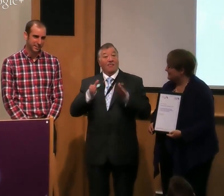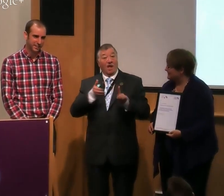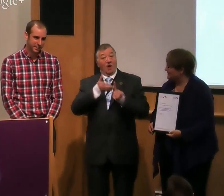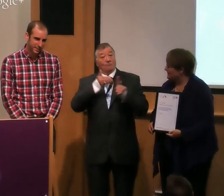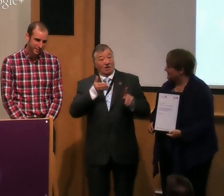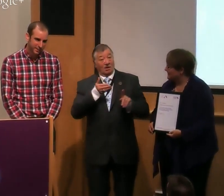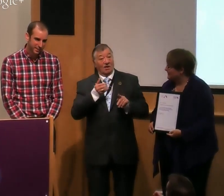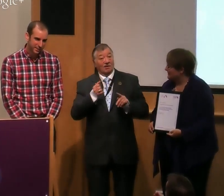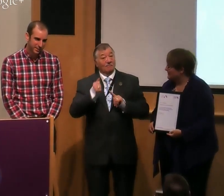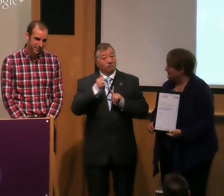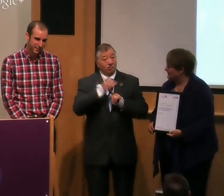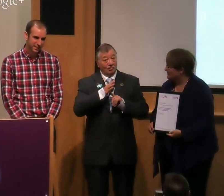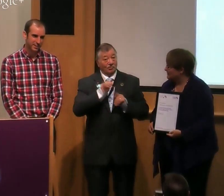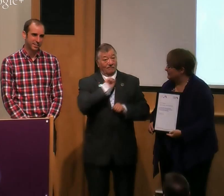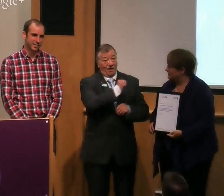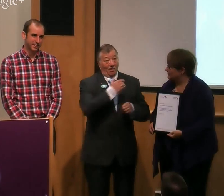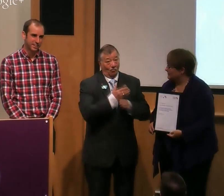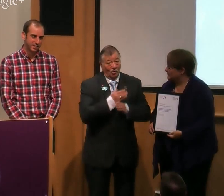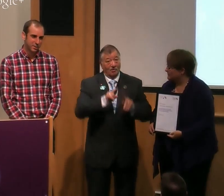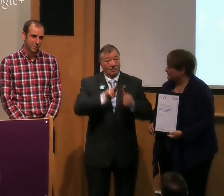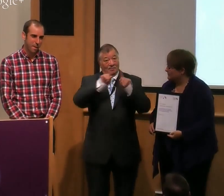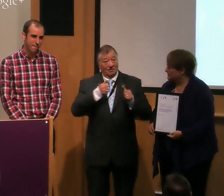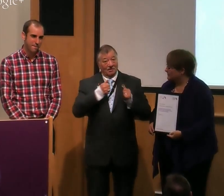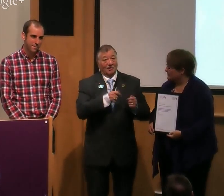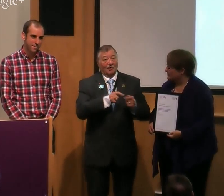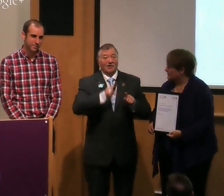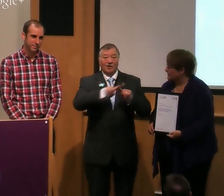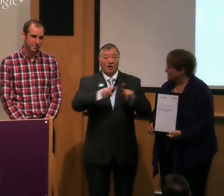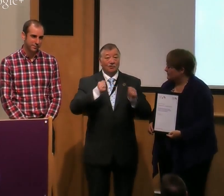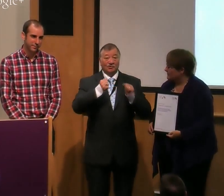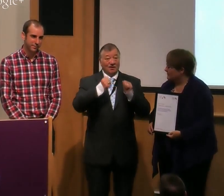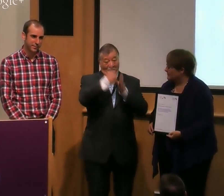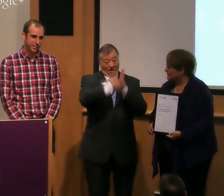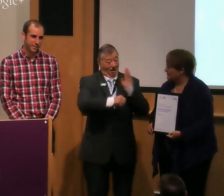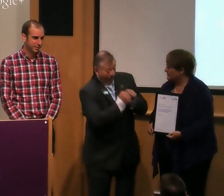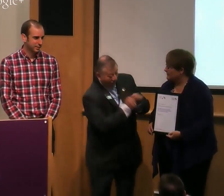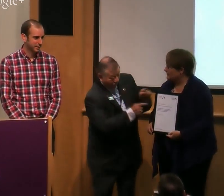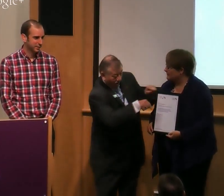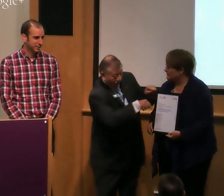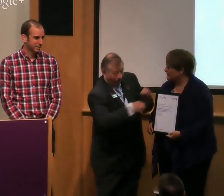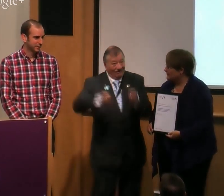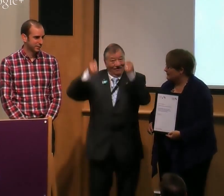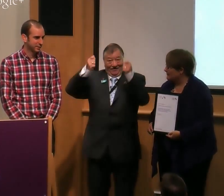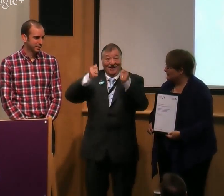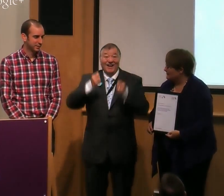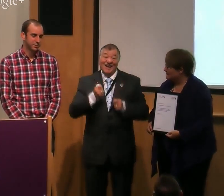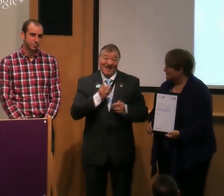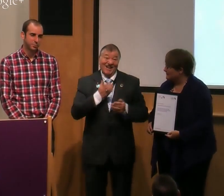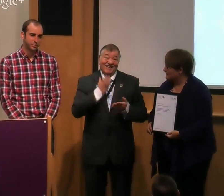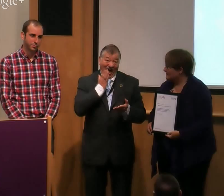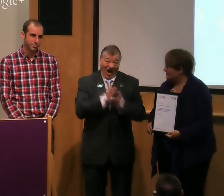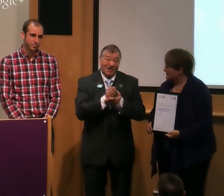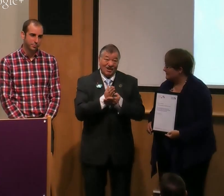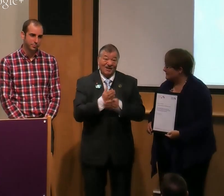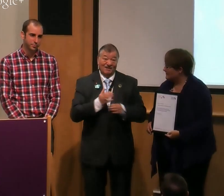It's really important that a professional body like yours recognises the good work that the DRP have done. It's not just a piece of paper.